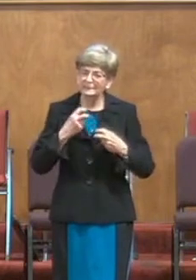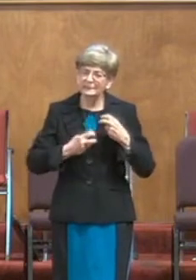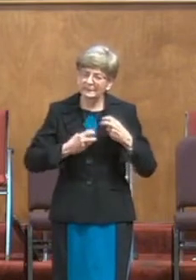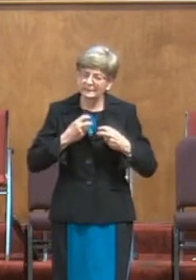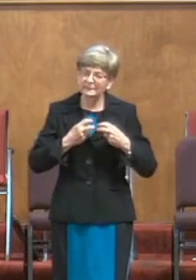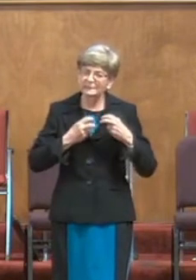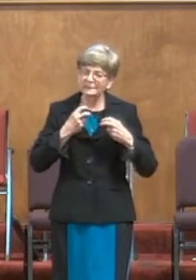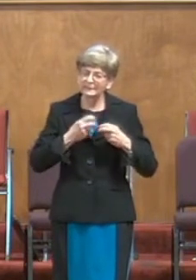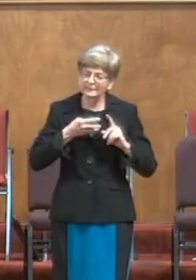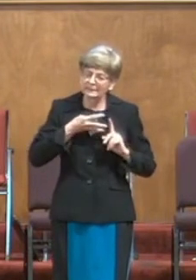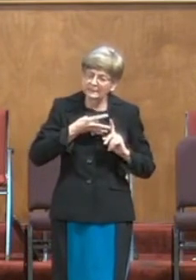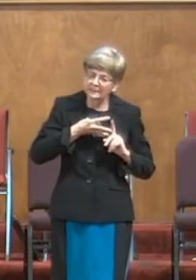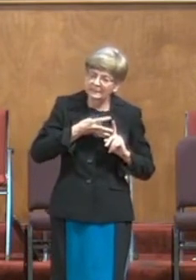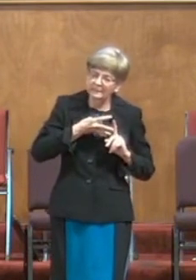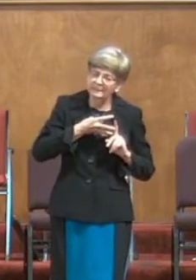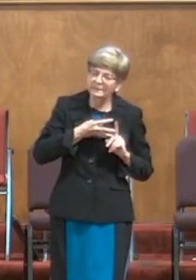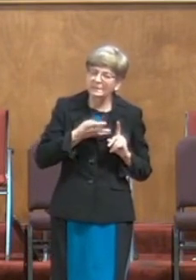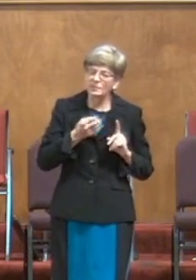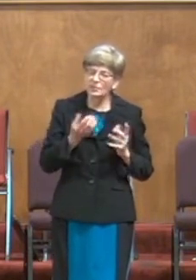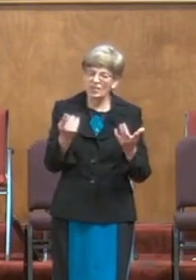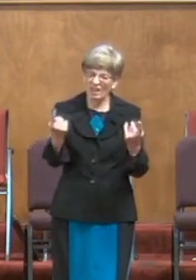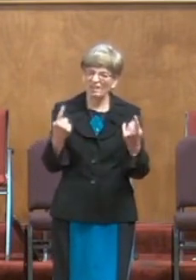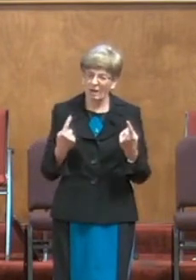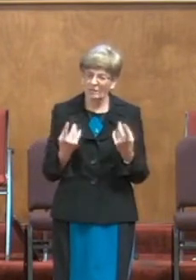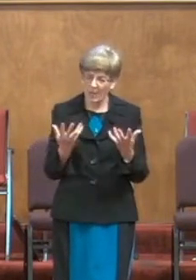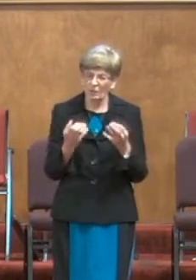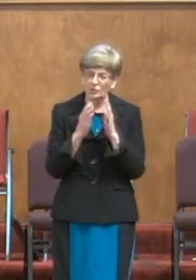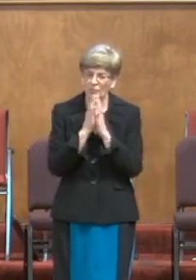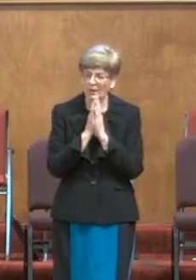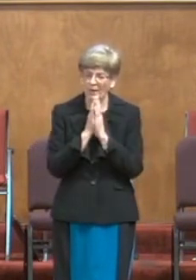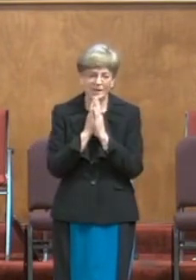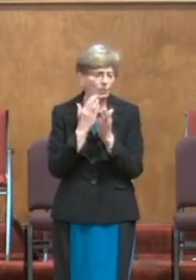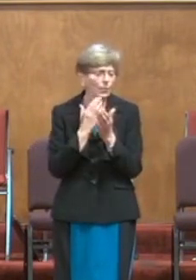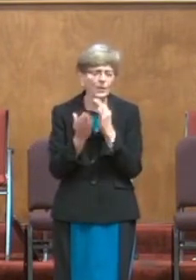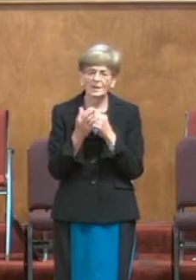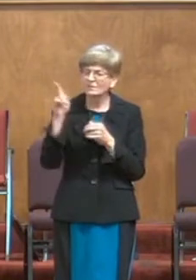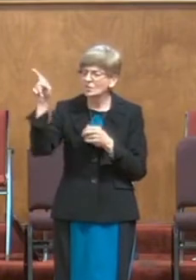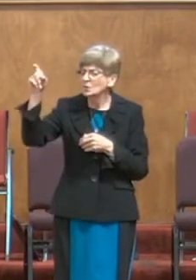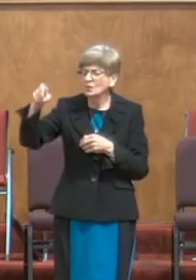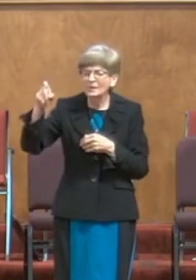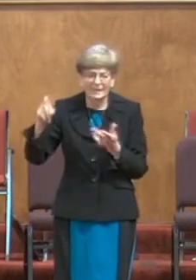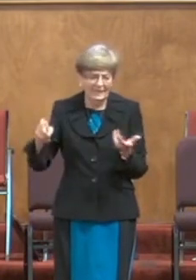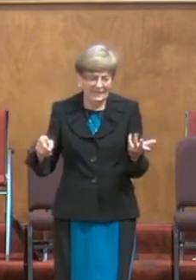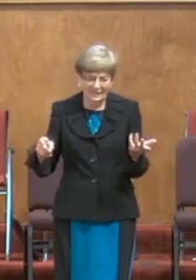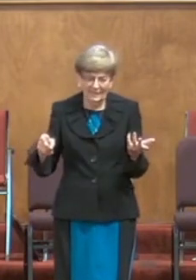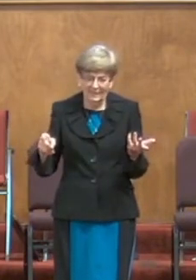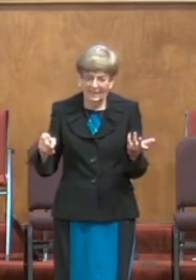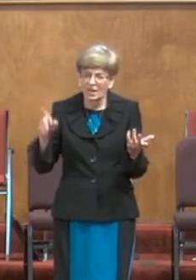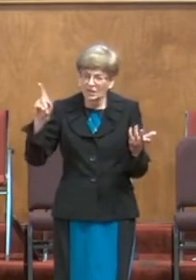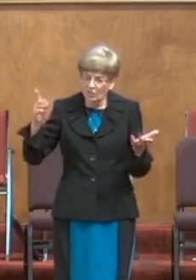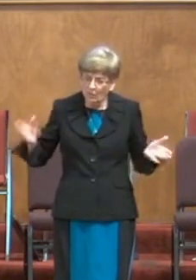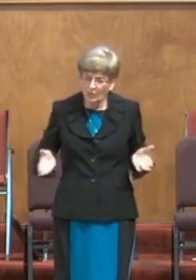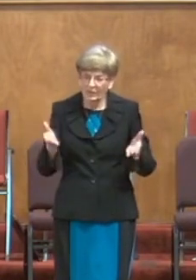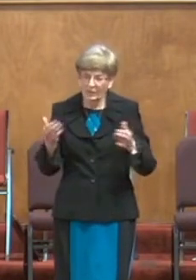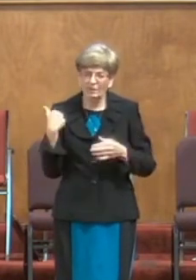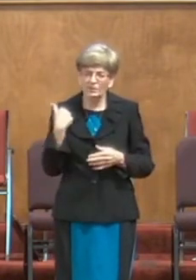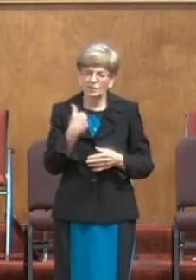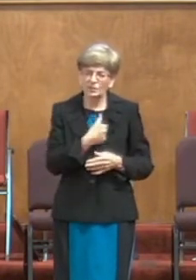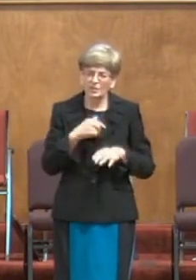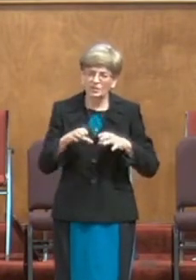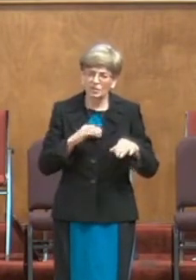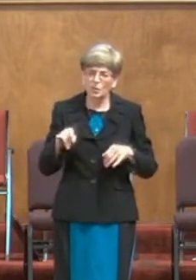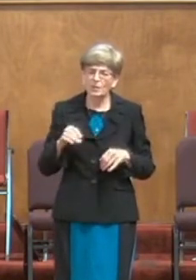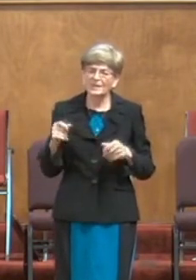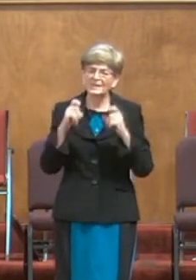word. Lord, whatever it is that they need to do, my prayer is that you would embolden them to do that. God, give them the power to do